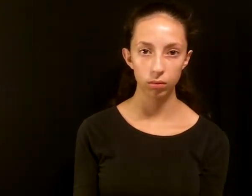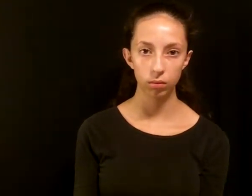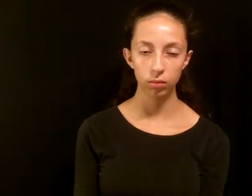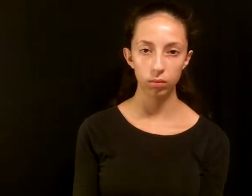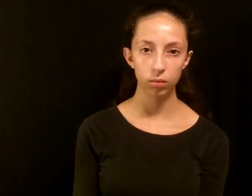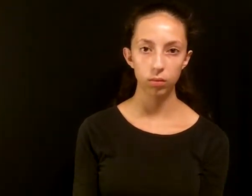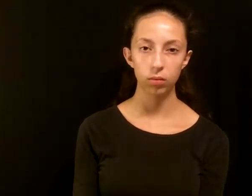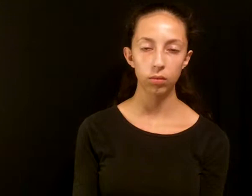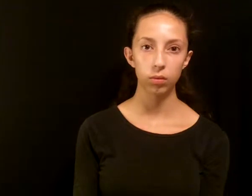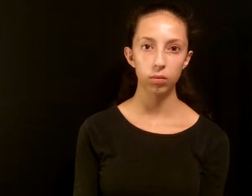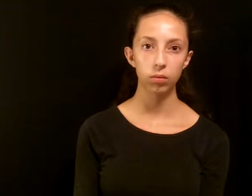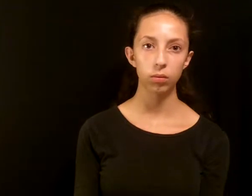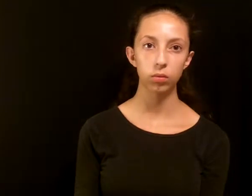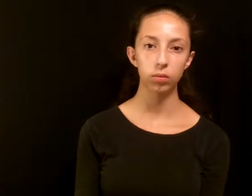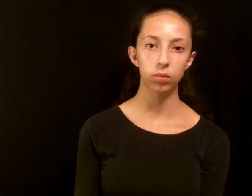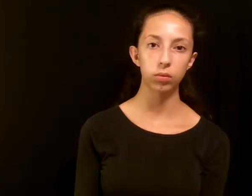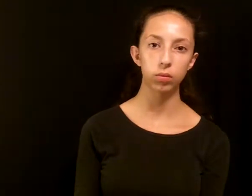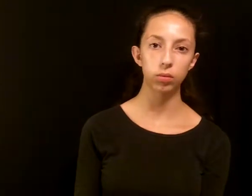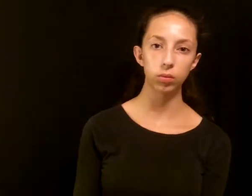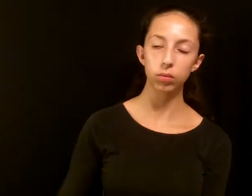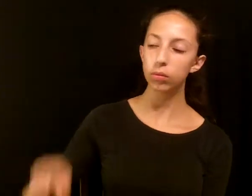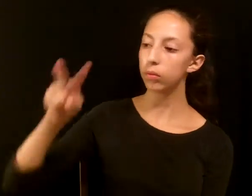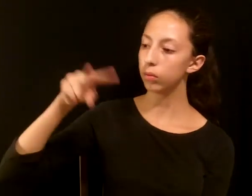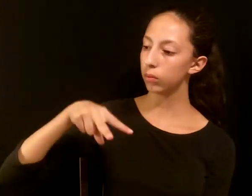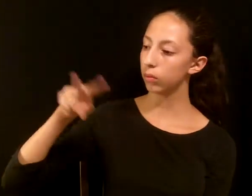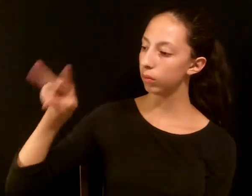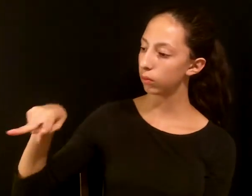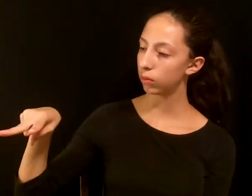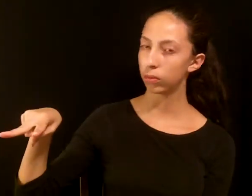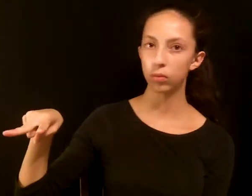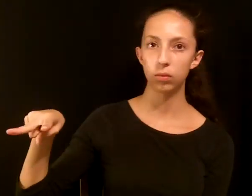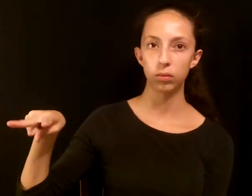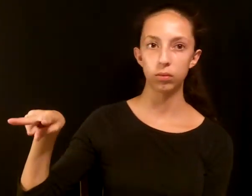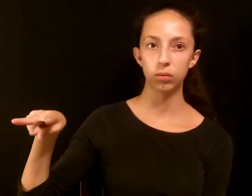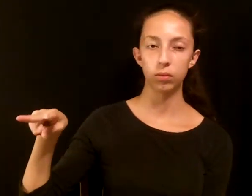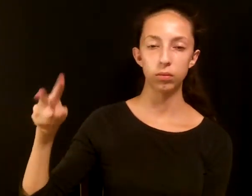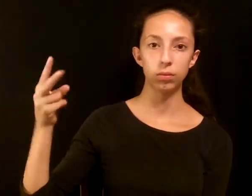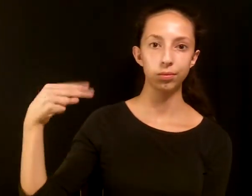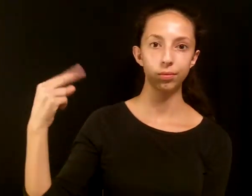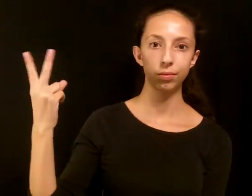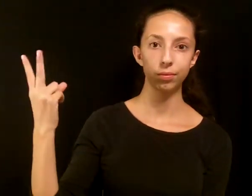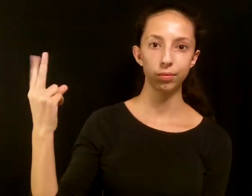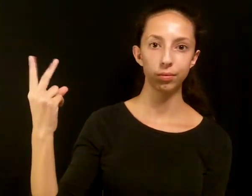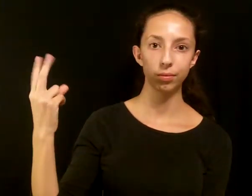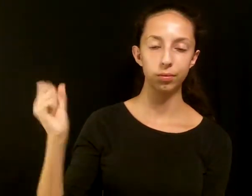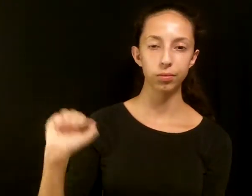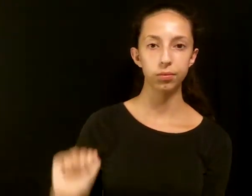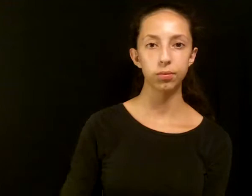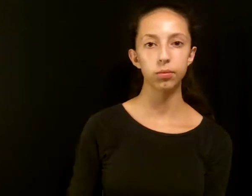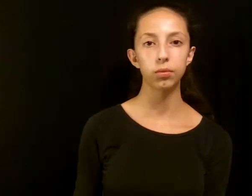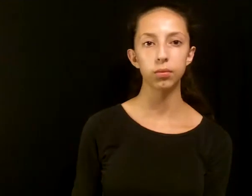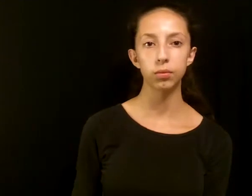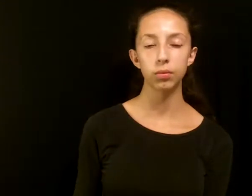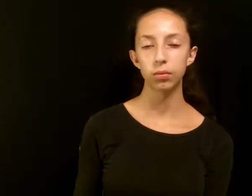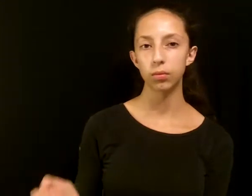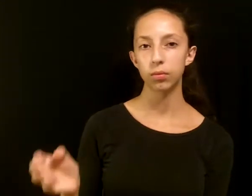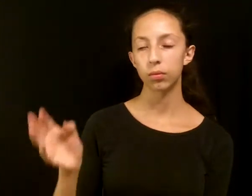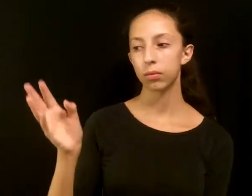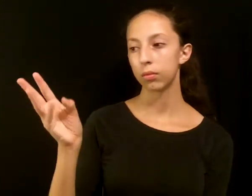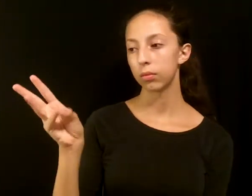with the double downs, when you have the 22 and the palm is down, you know it's 22. When you see the hand rocking a little bit, you